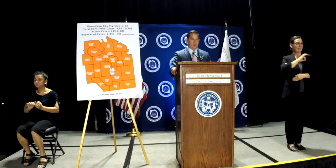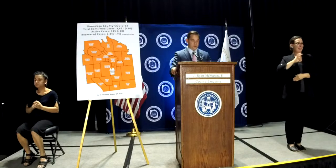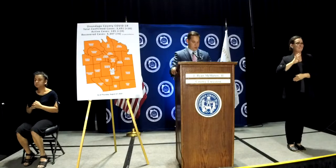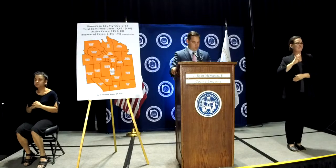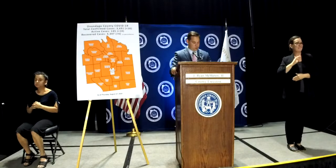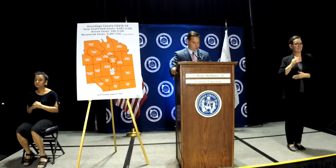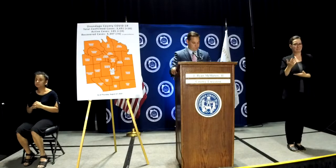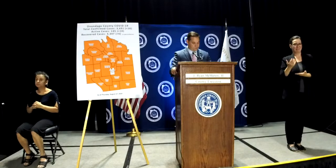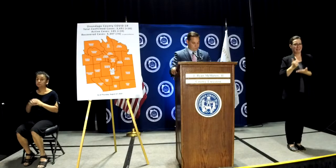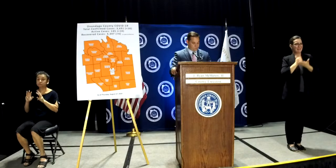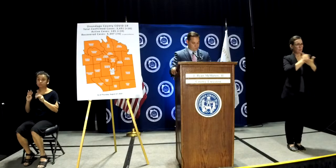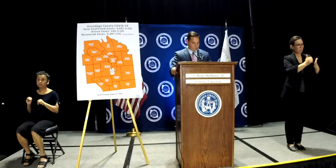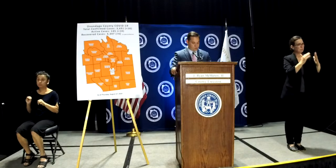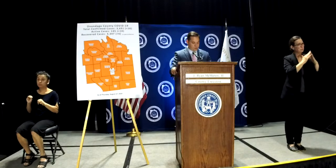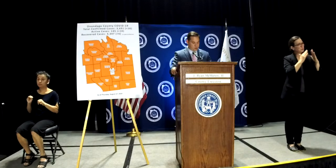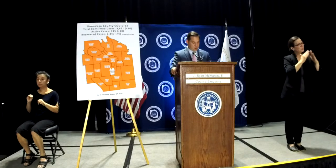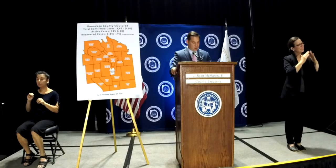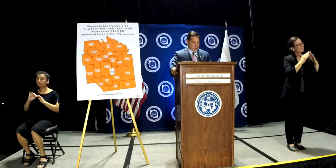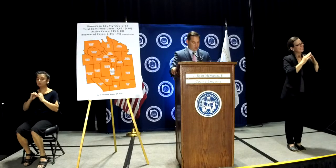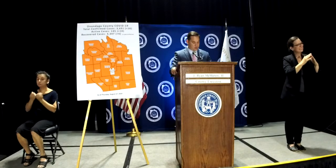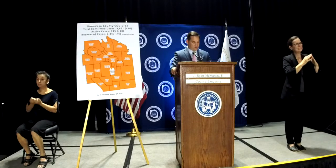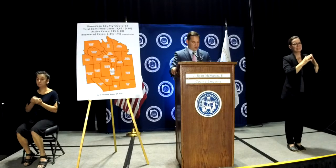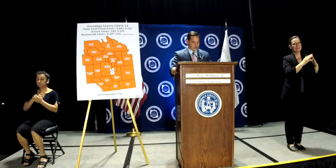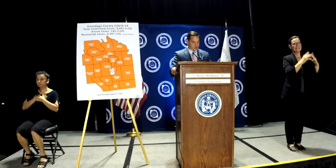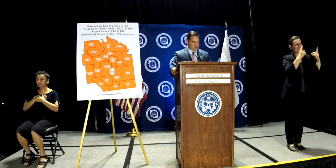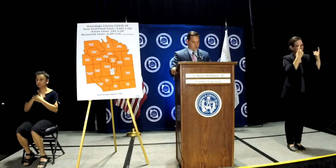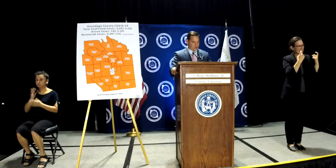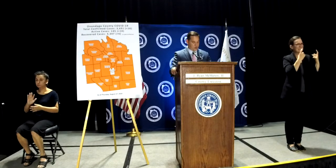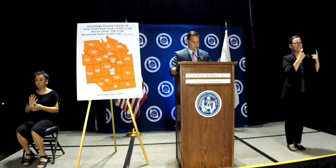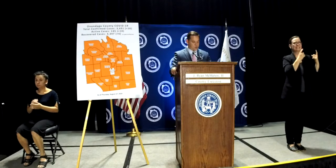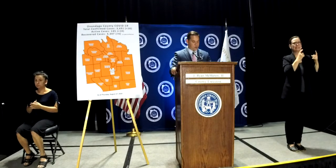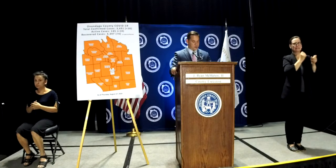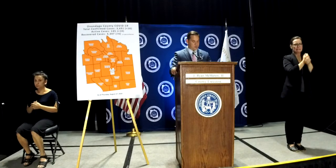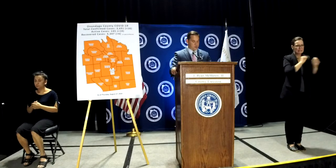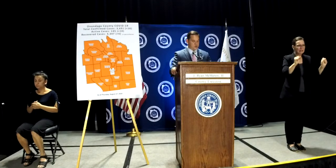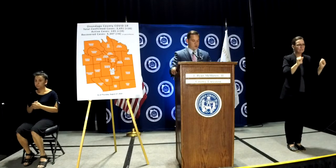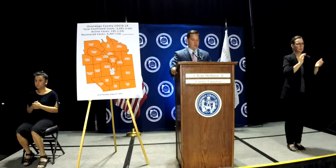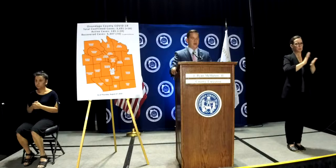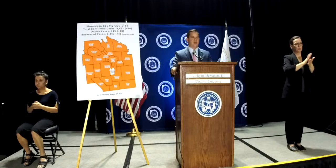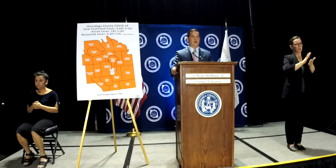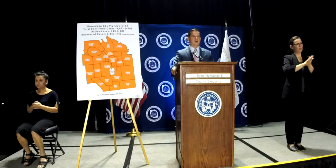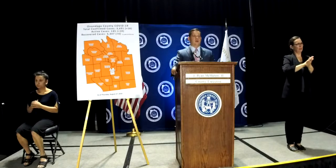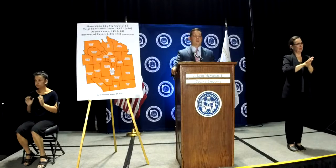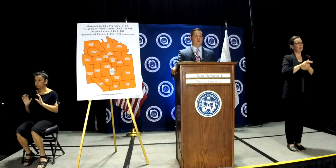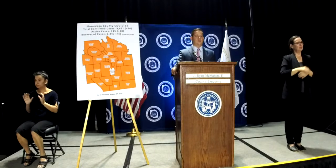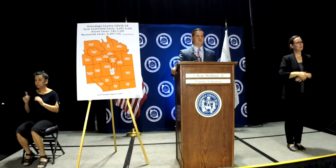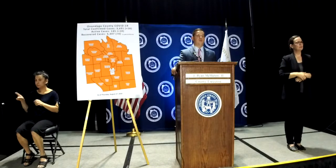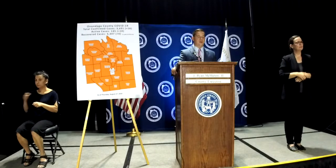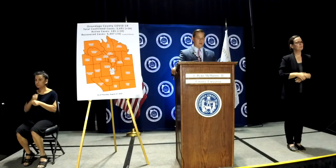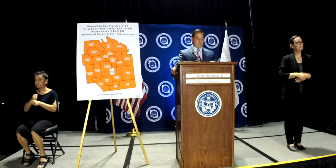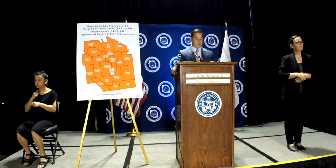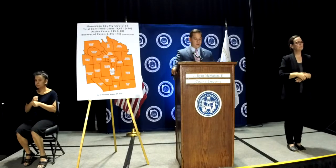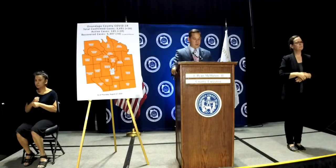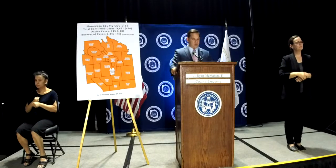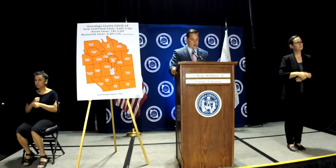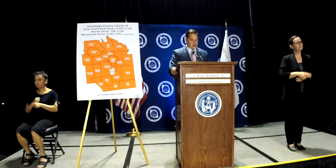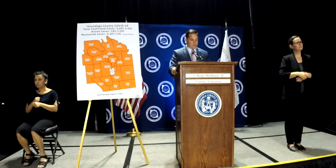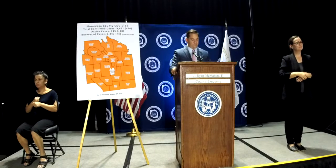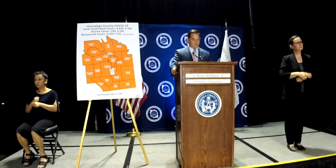very important to the community. A clarification for those who work in the personal care service